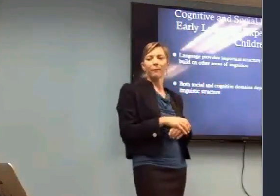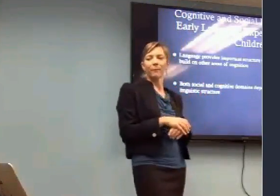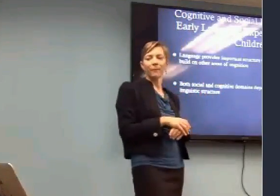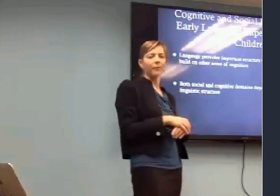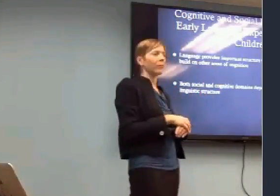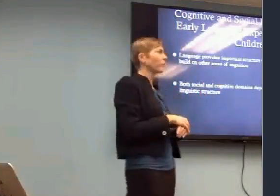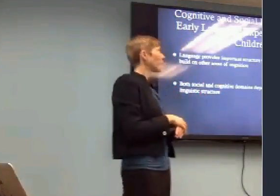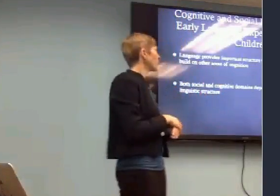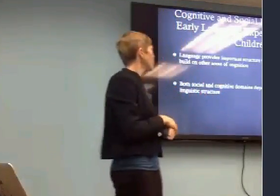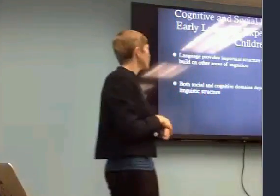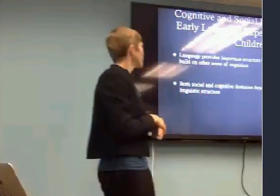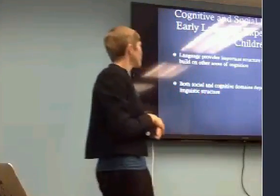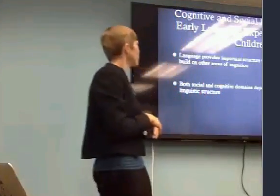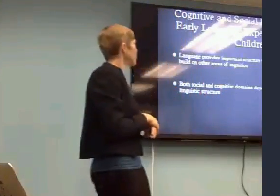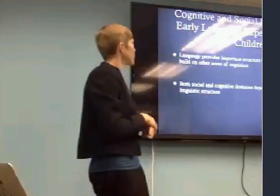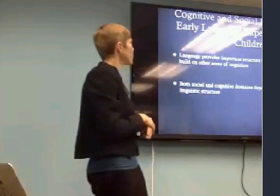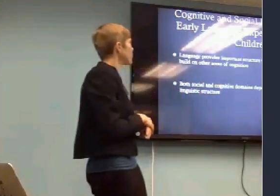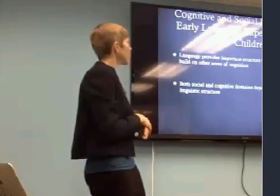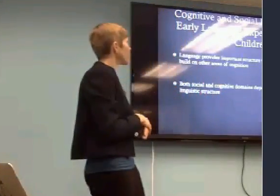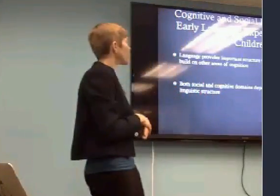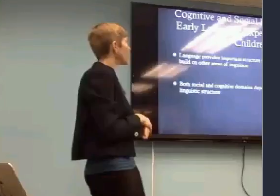So to wrap up,